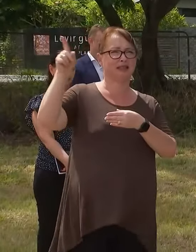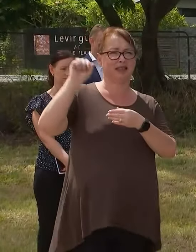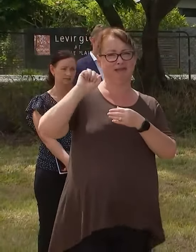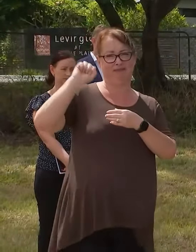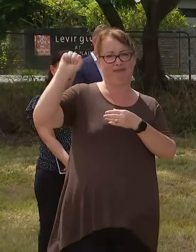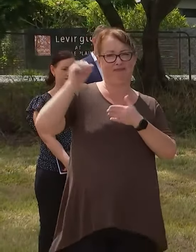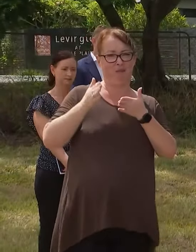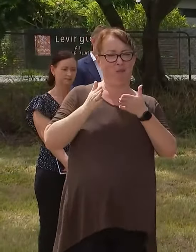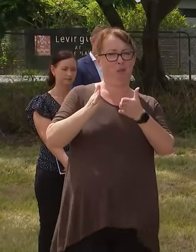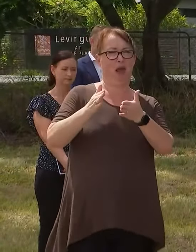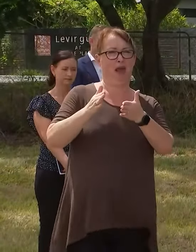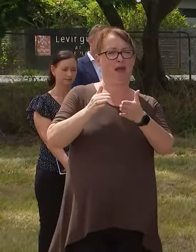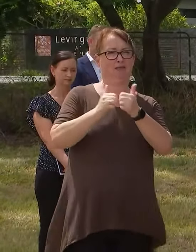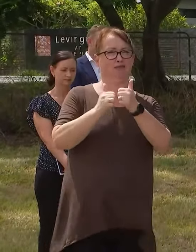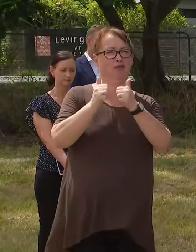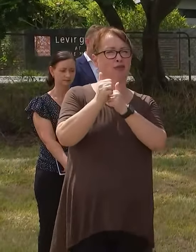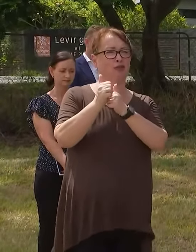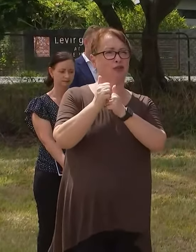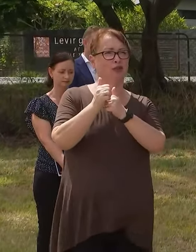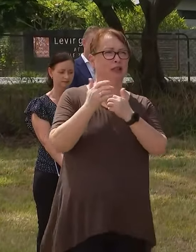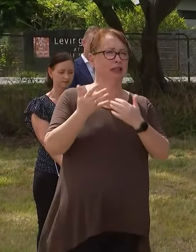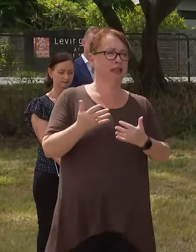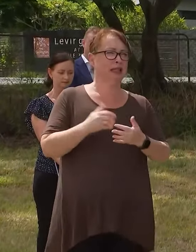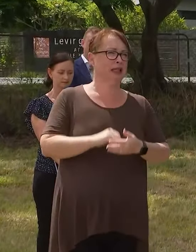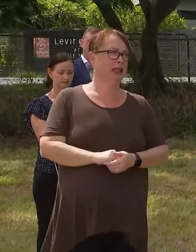structured. It's a completely,